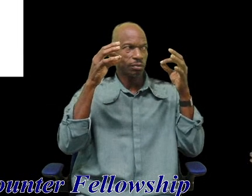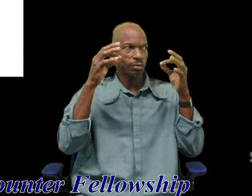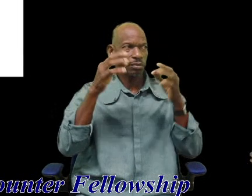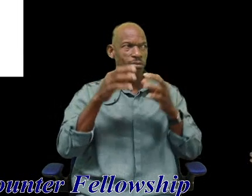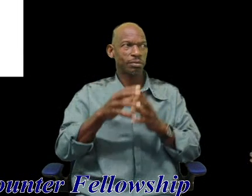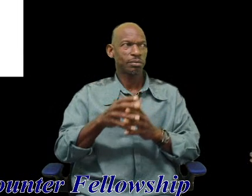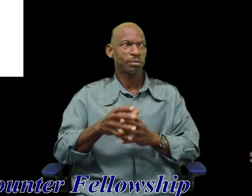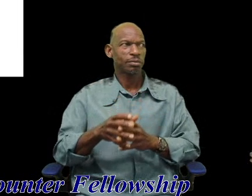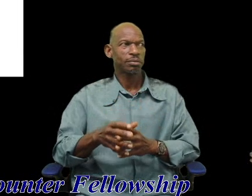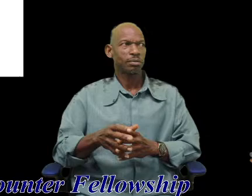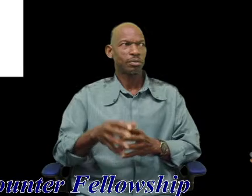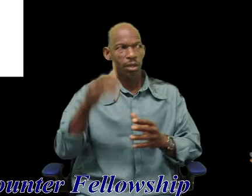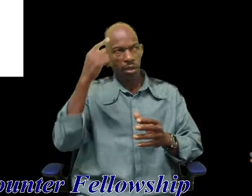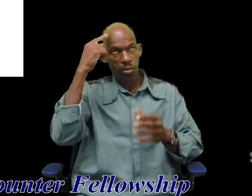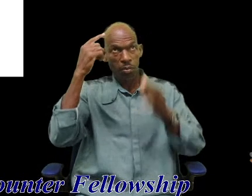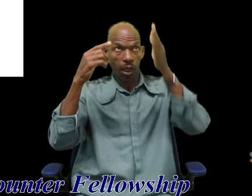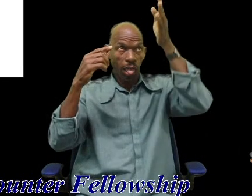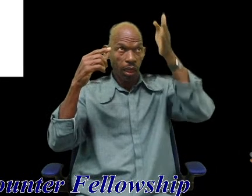so I have the cat,